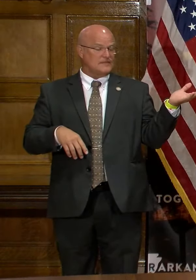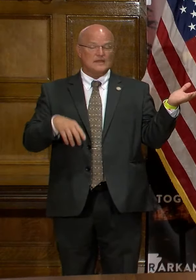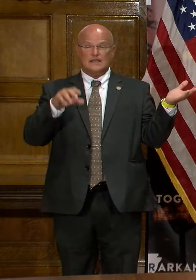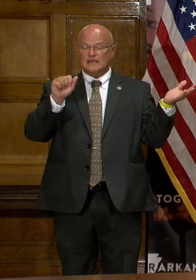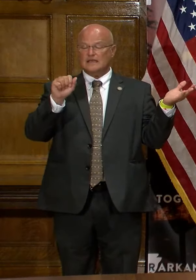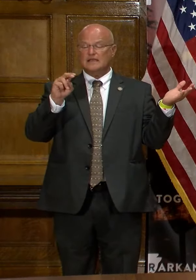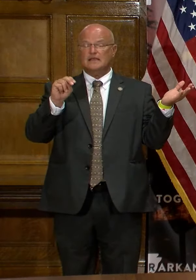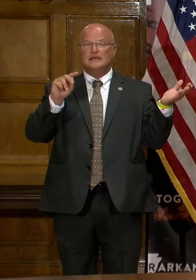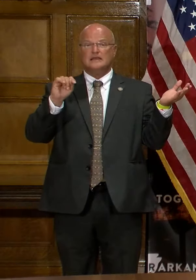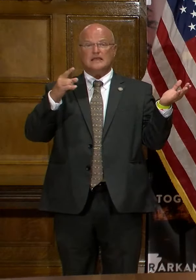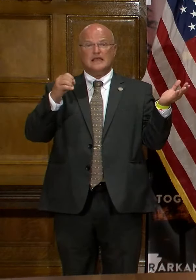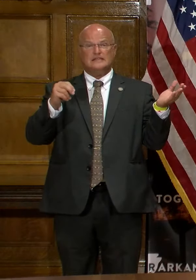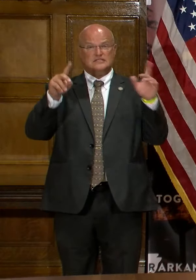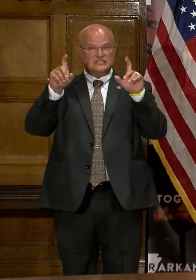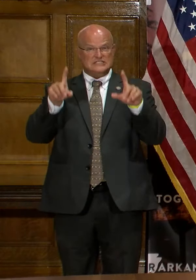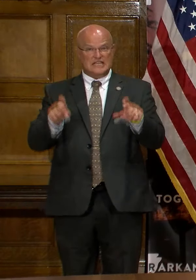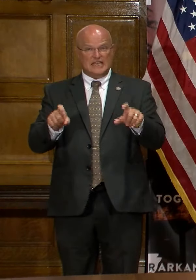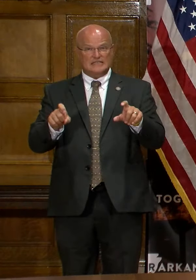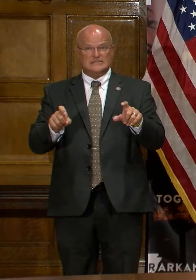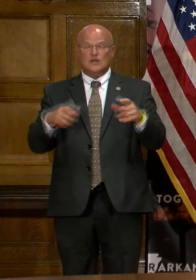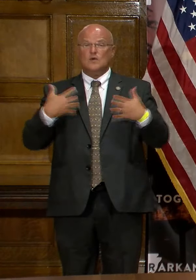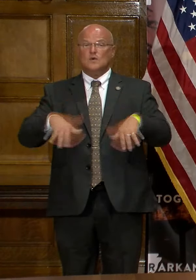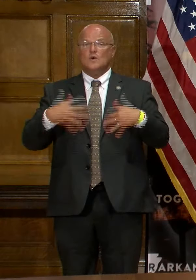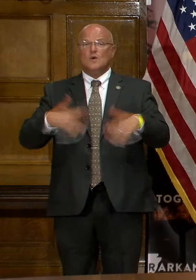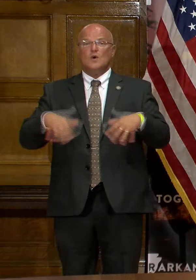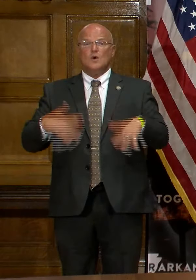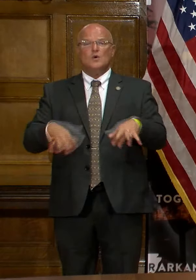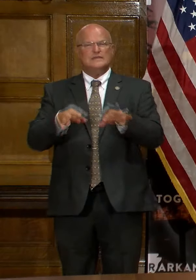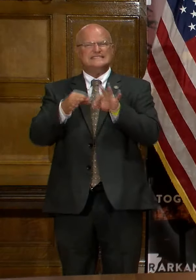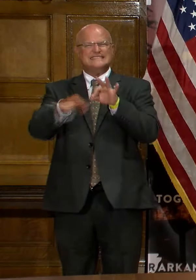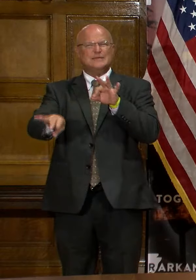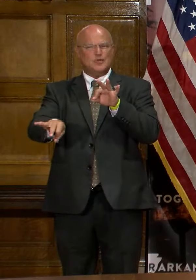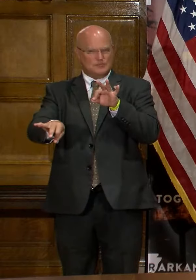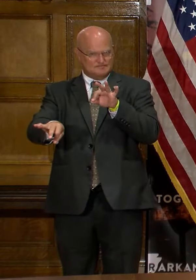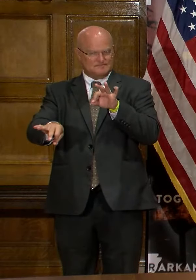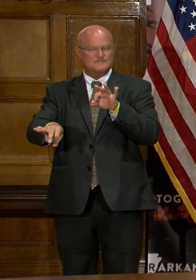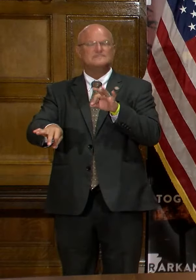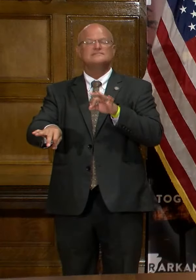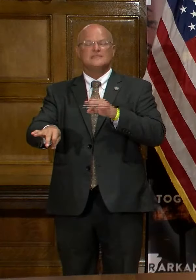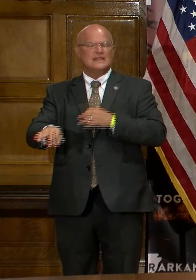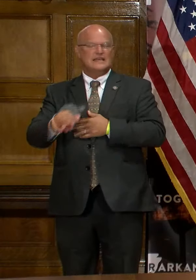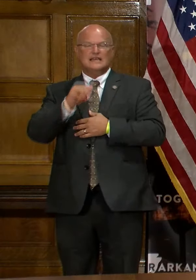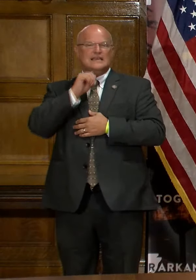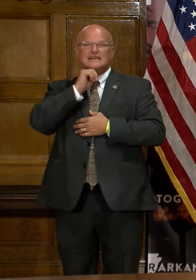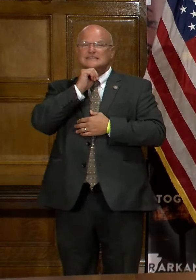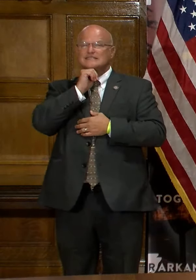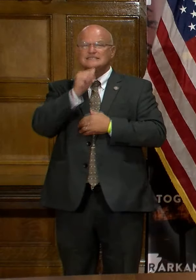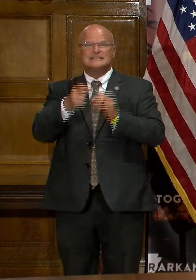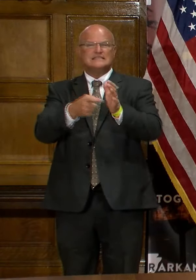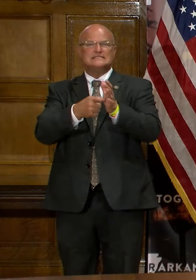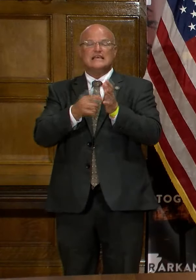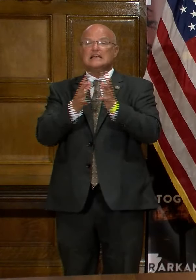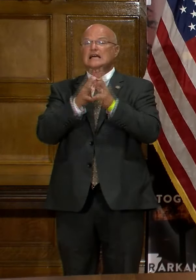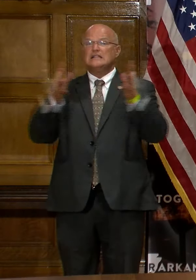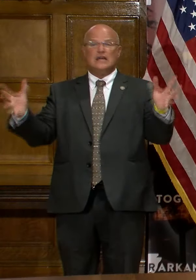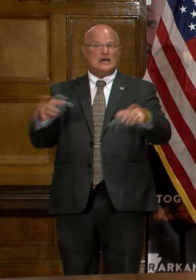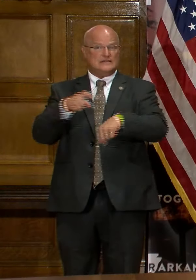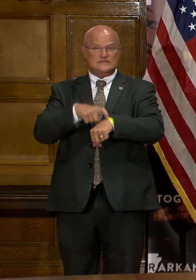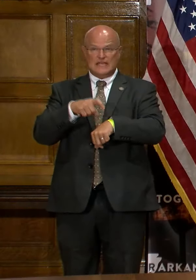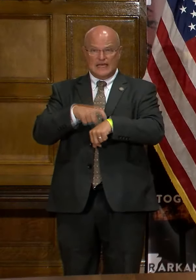the antigen test, and the beauty of it is simple. It does not take a great deal of